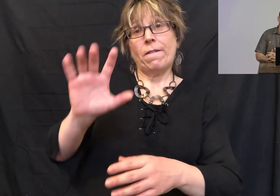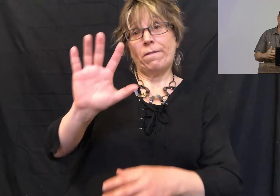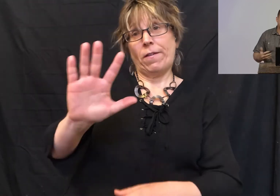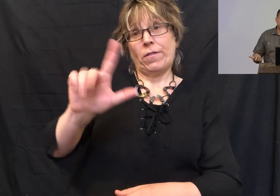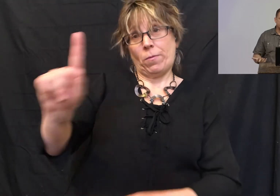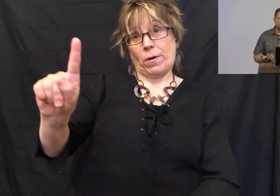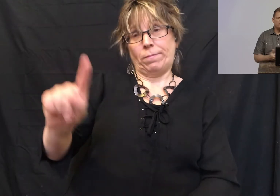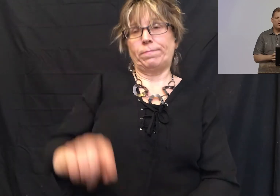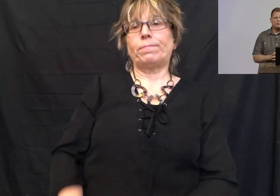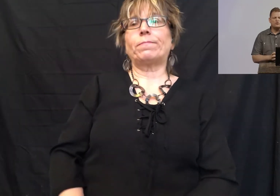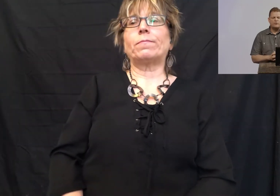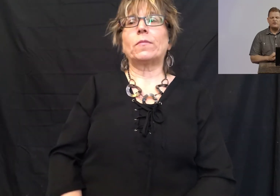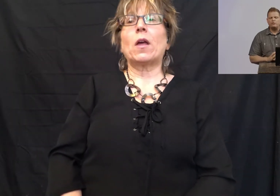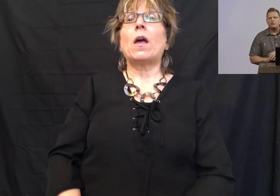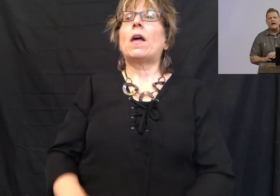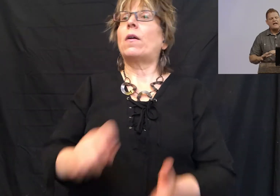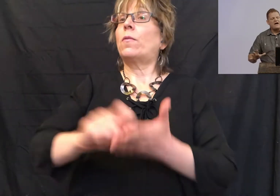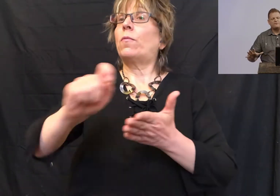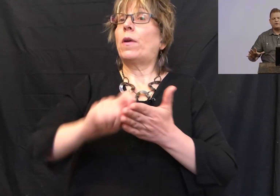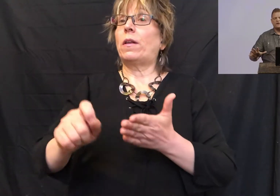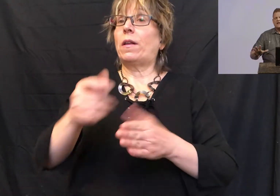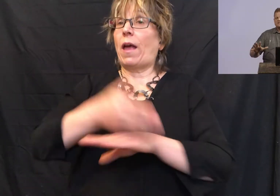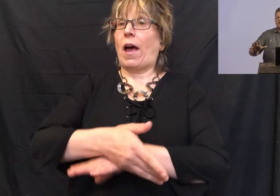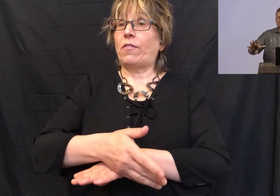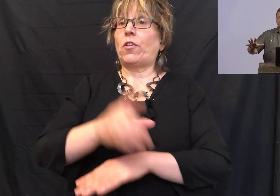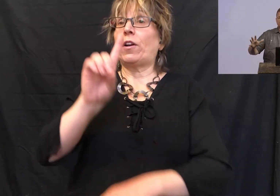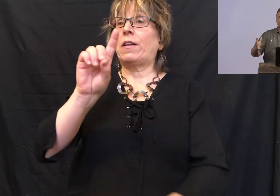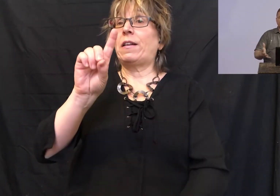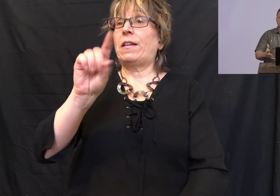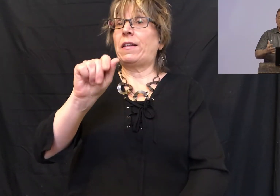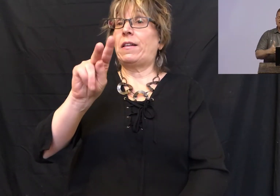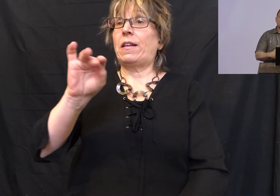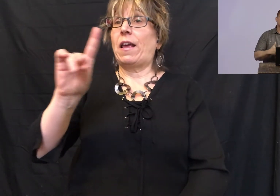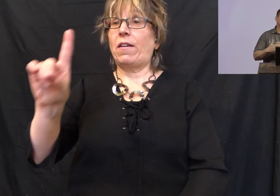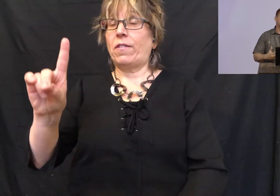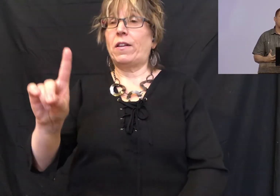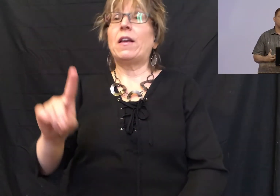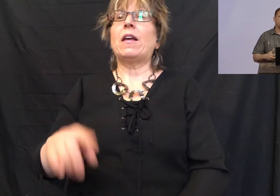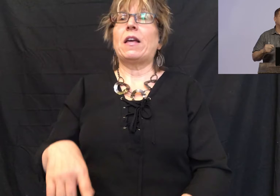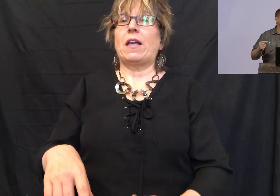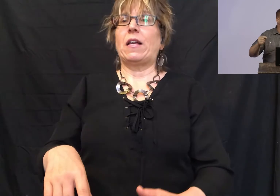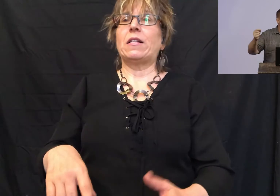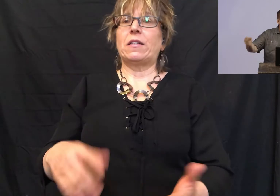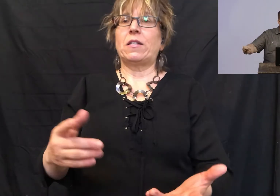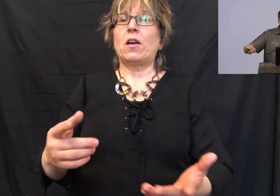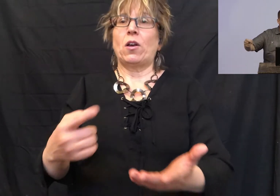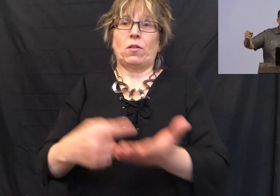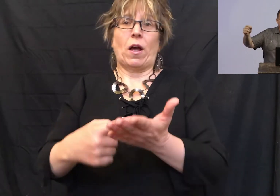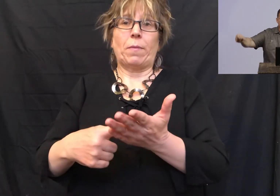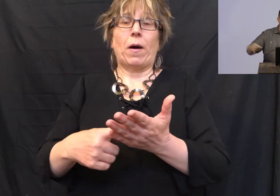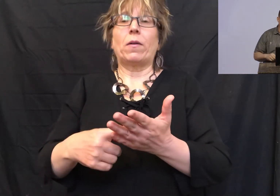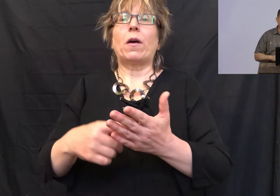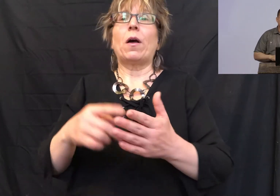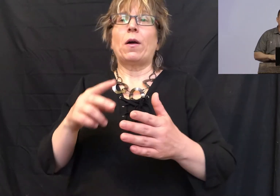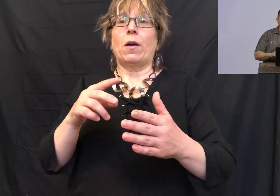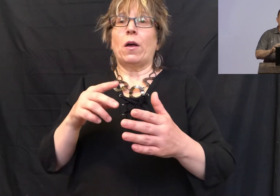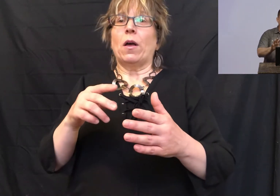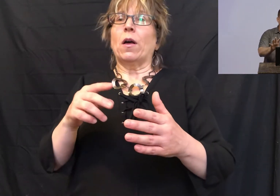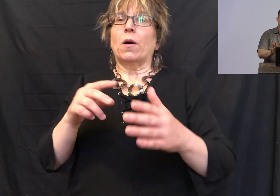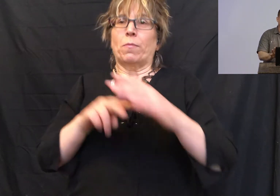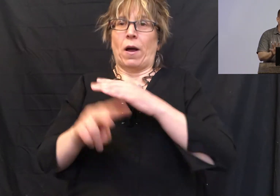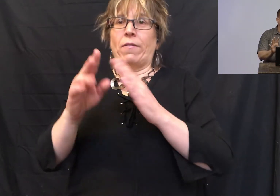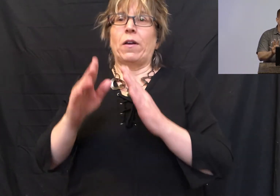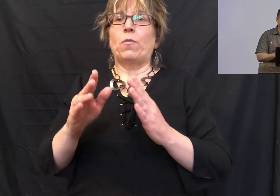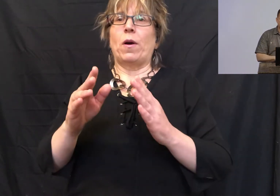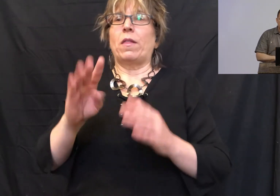51. Psalms 51 was written right after David is confronted by Nathan the prophet about his affair with Bathsheba. And listen,